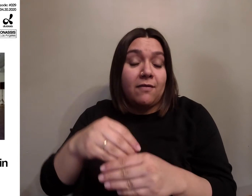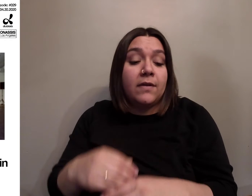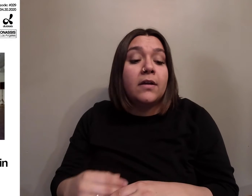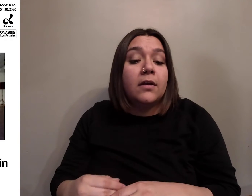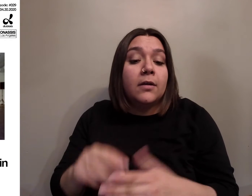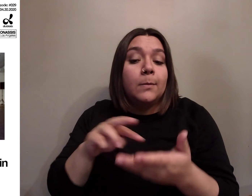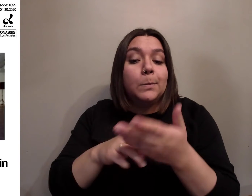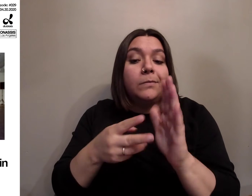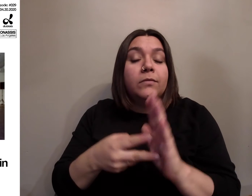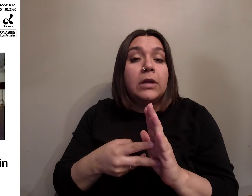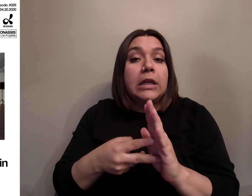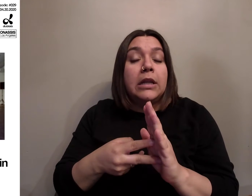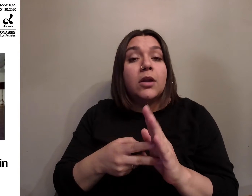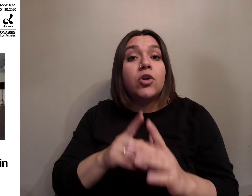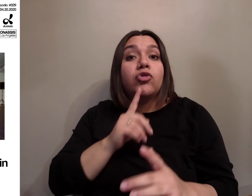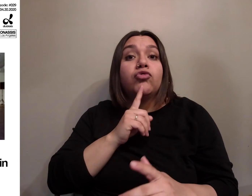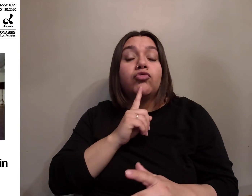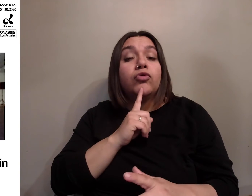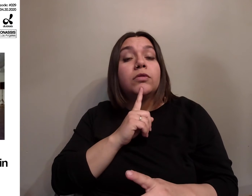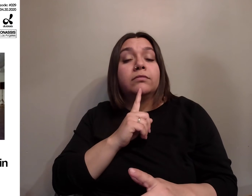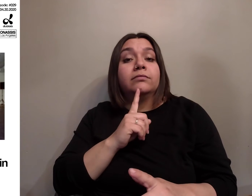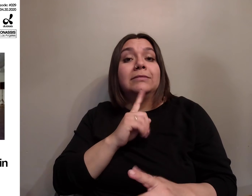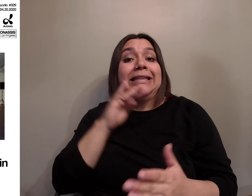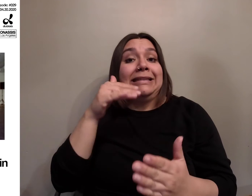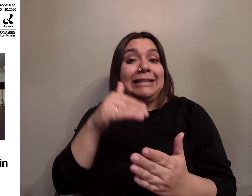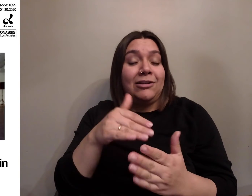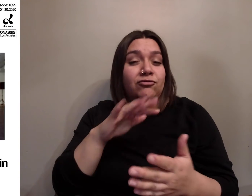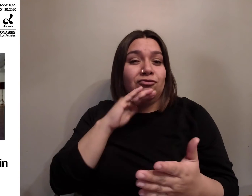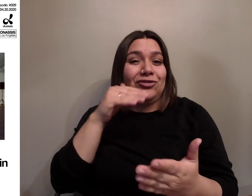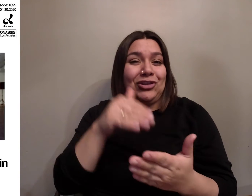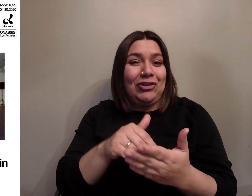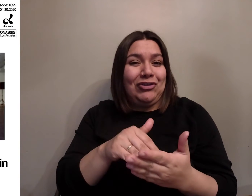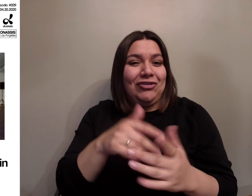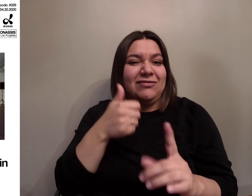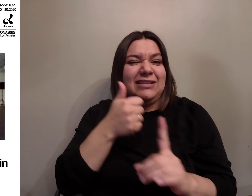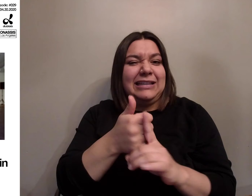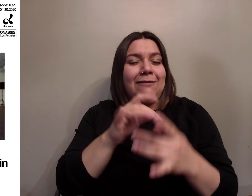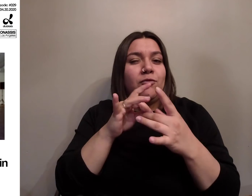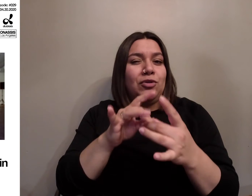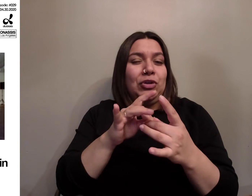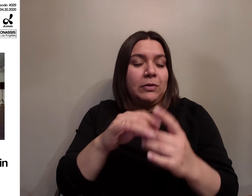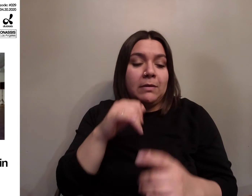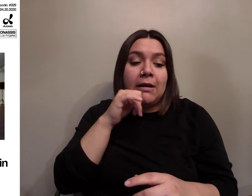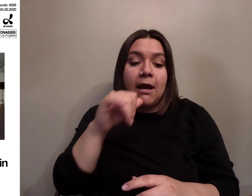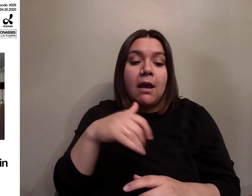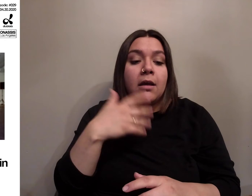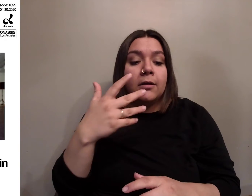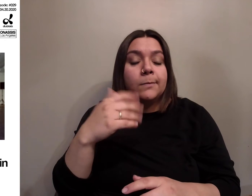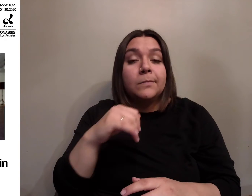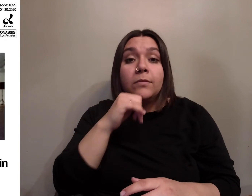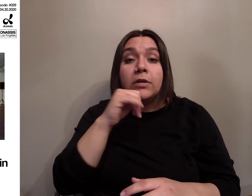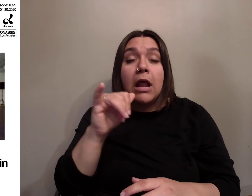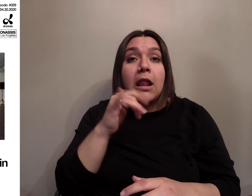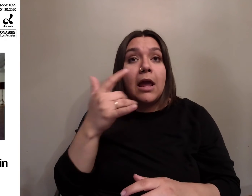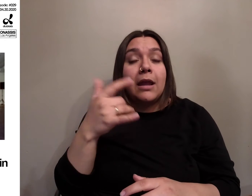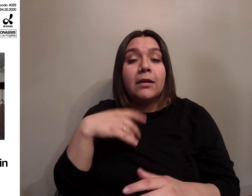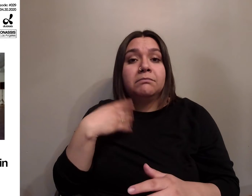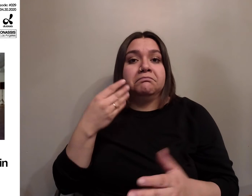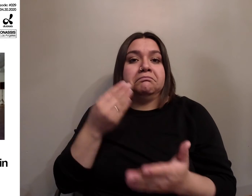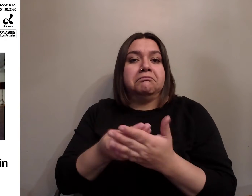I think that there is pockets of that everywhere, and that it's about really amplifying those moments, centering